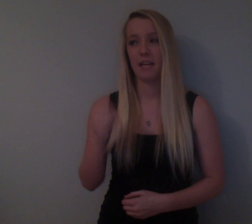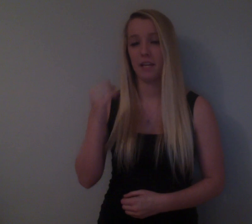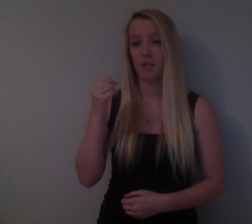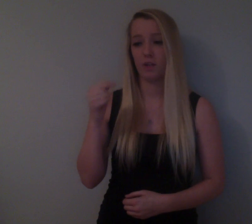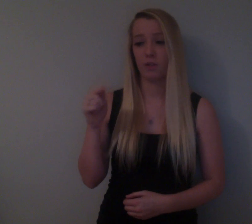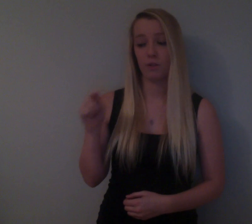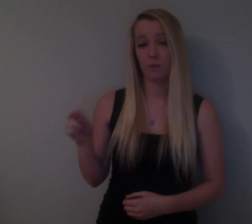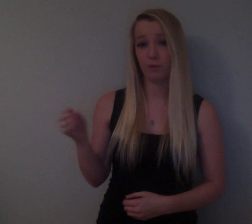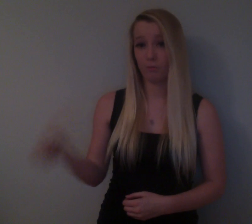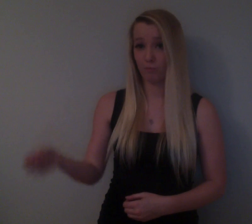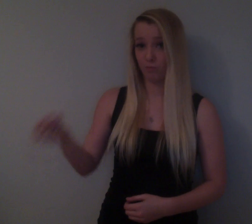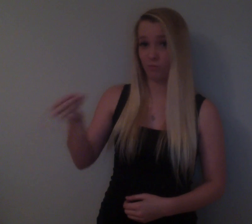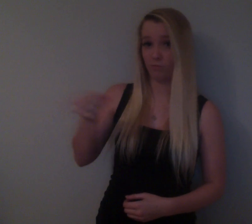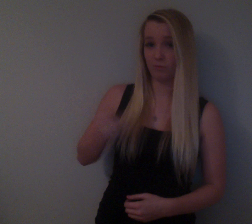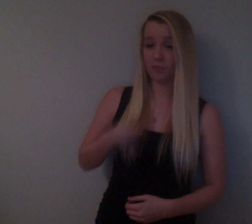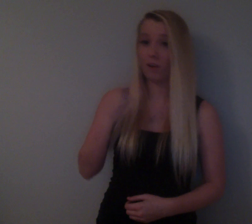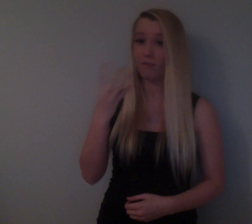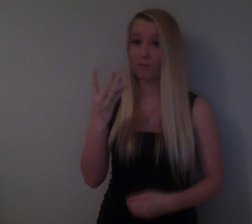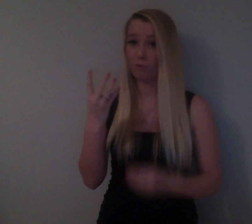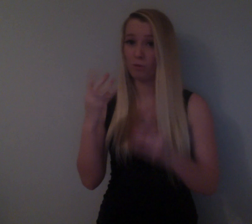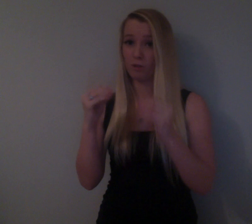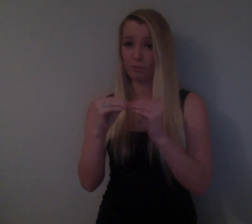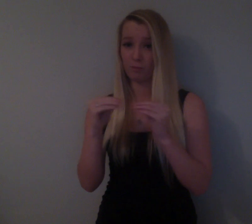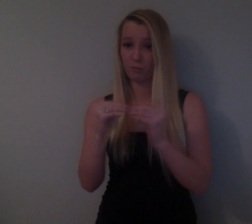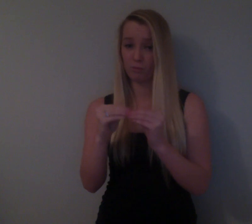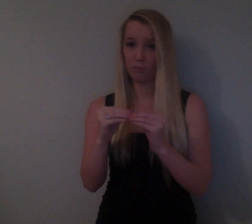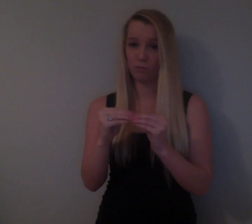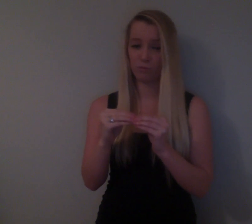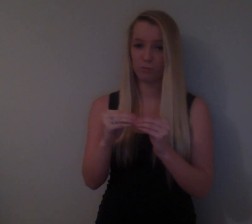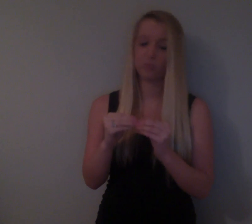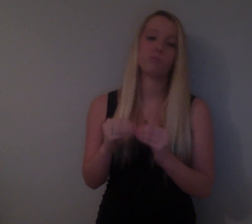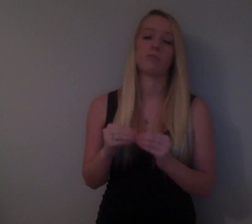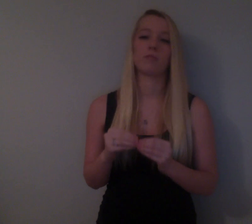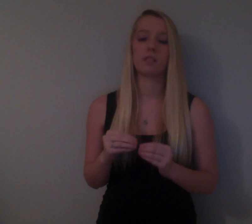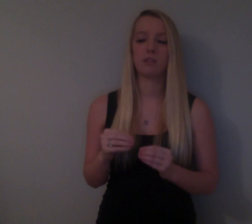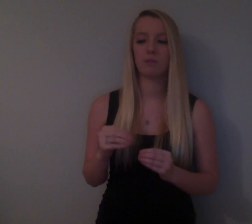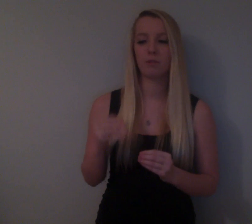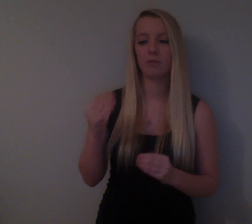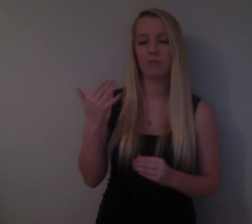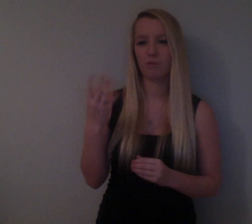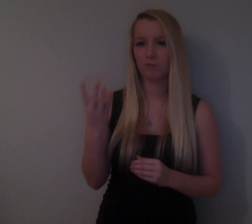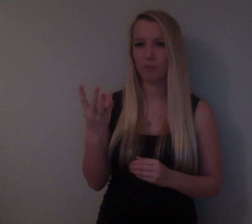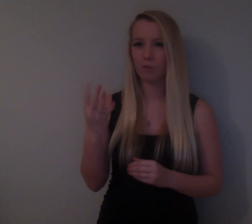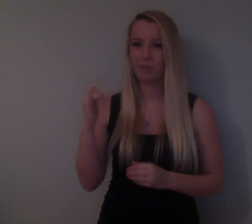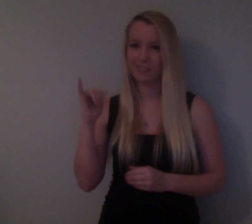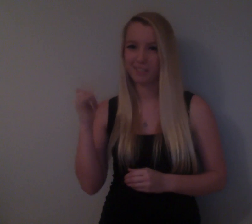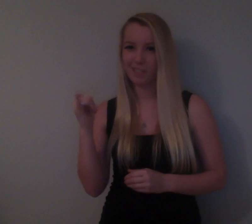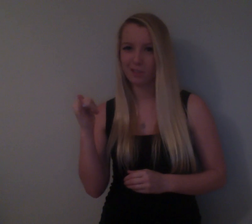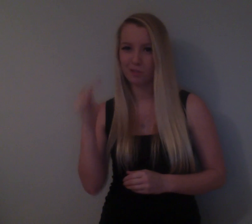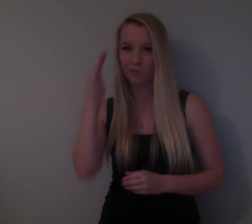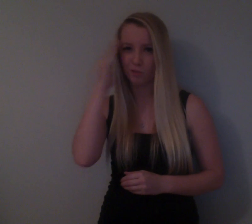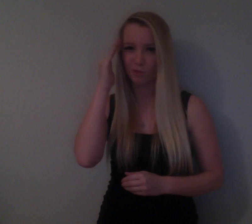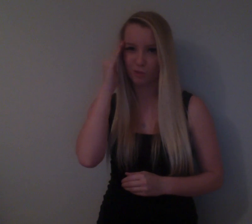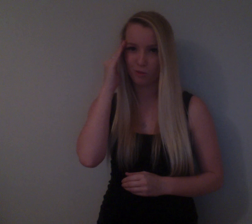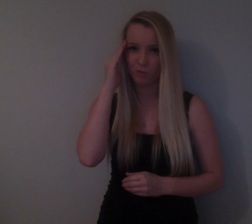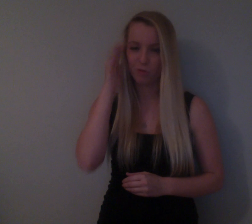4 more avocados. Let me put this 4 in yellow so you know that these are the ones you're giving me. 1,